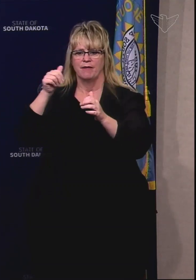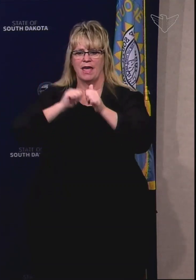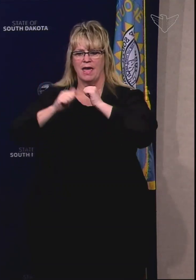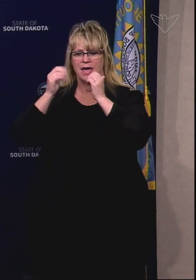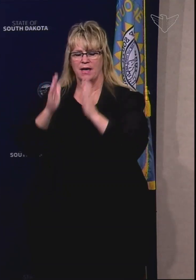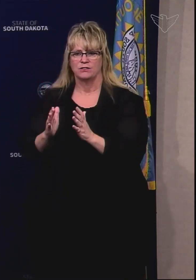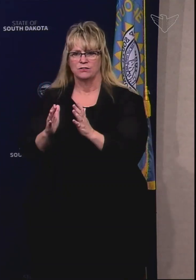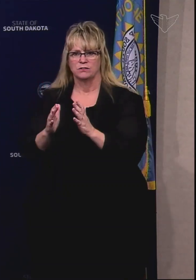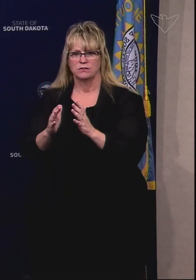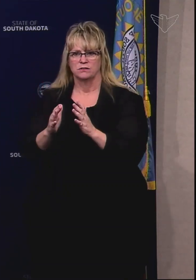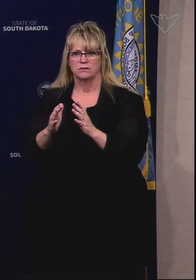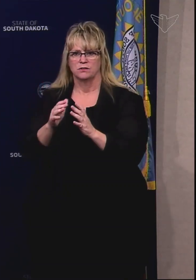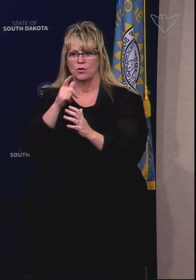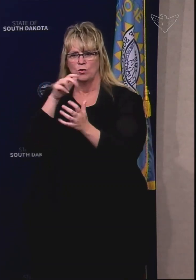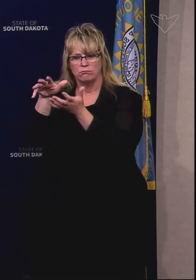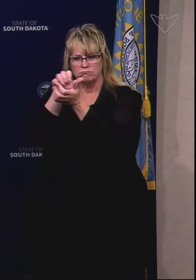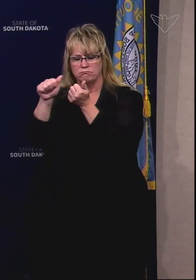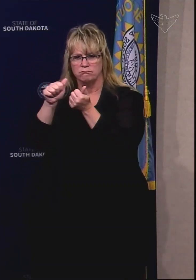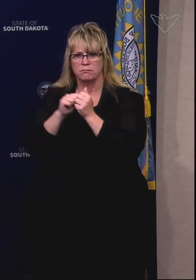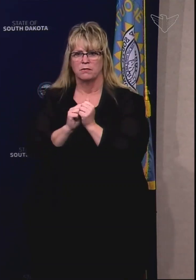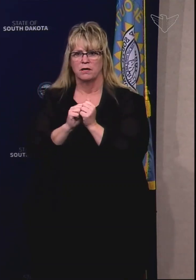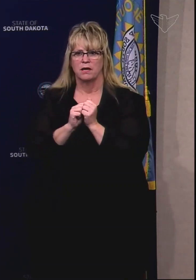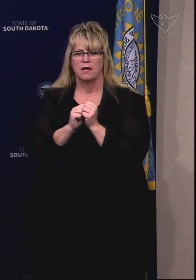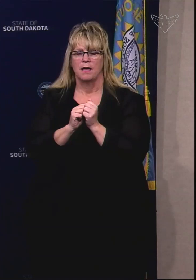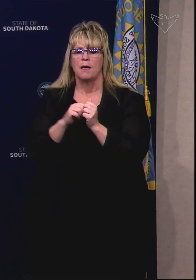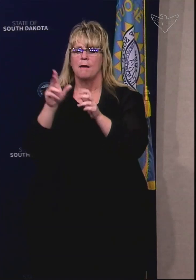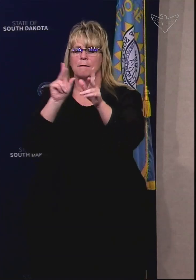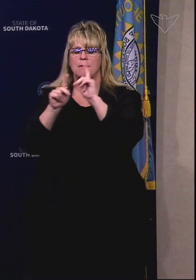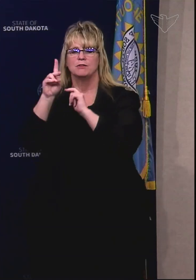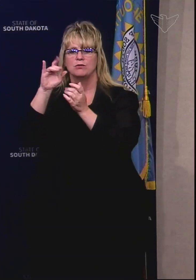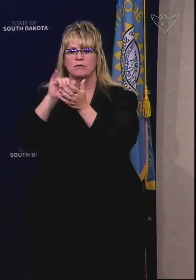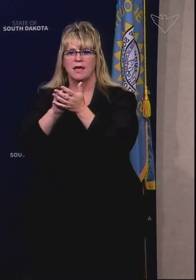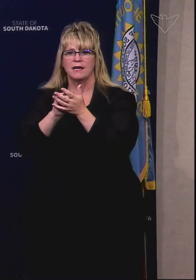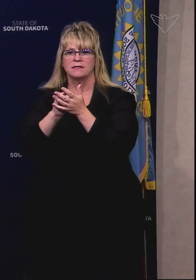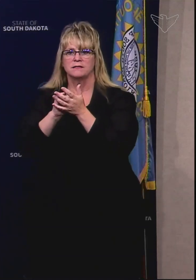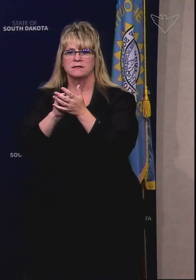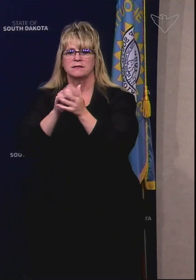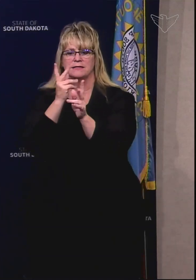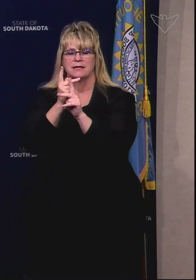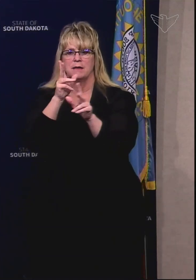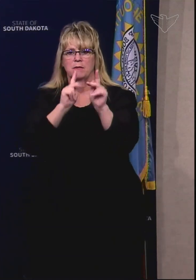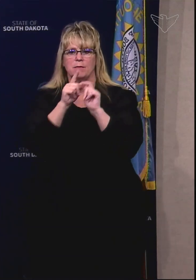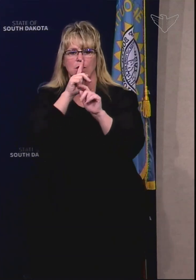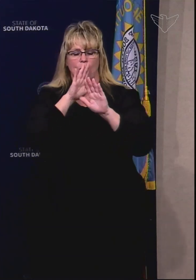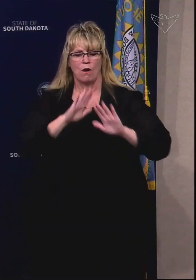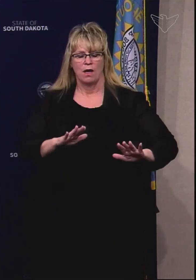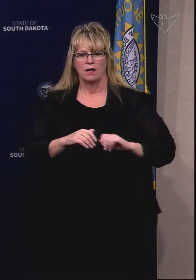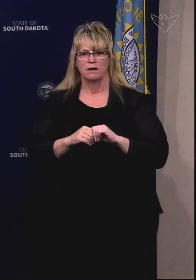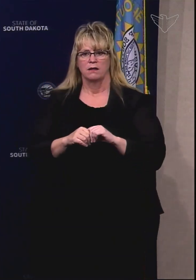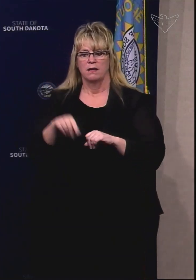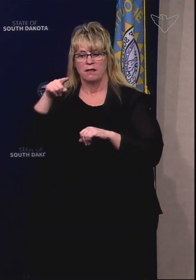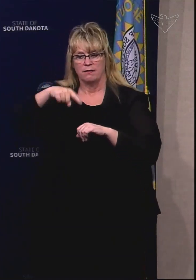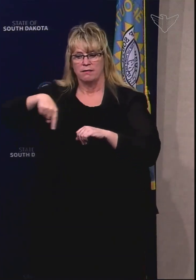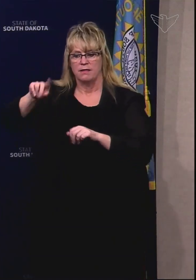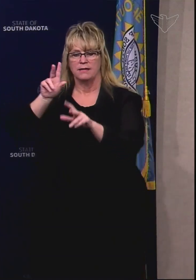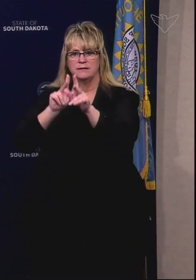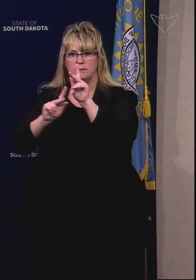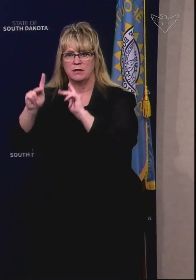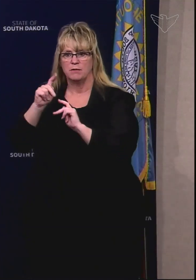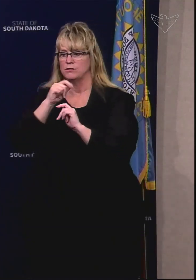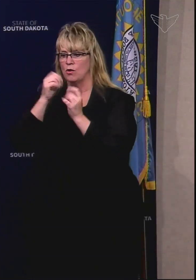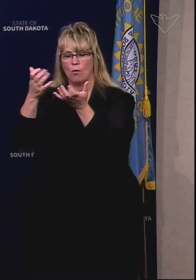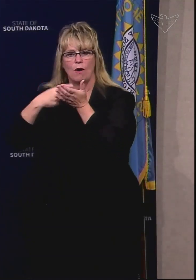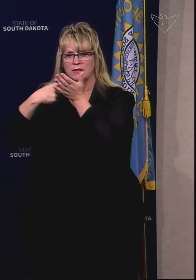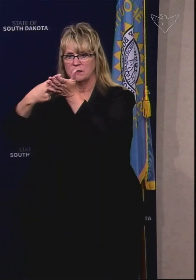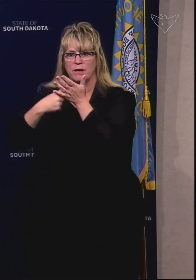public discourse. This is done to intimidate, and it's done to silence voices. These folks want to shortcut public